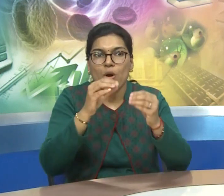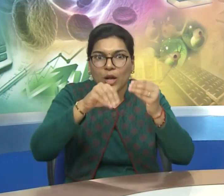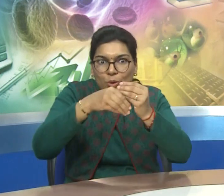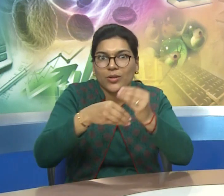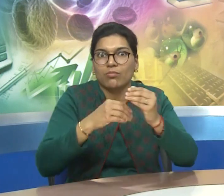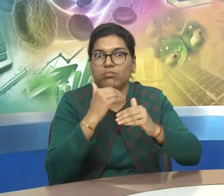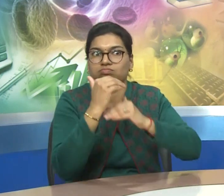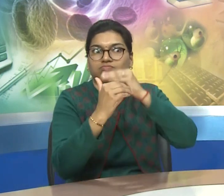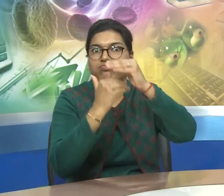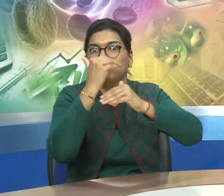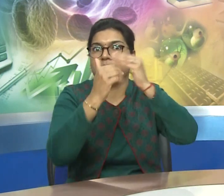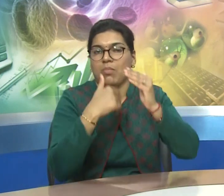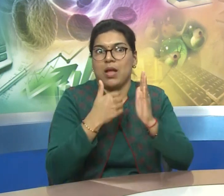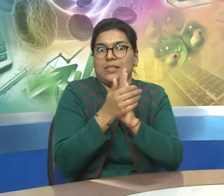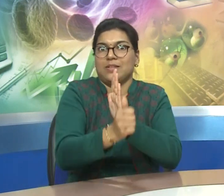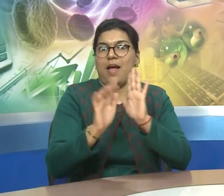Develop information retrieval skills.